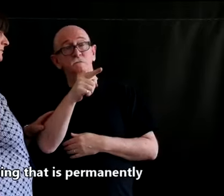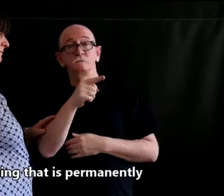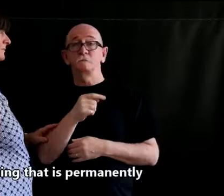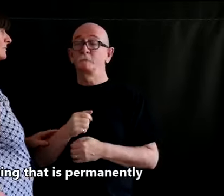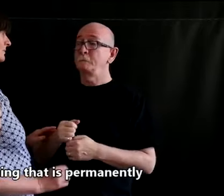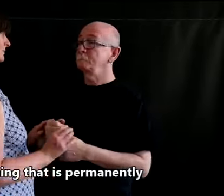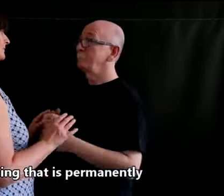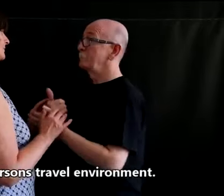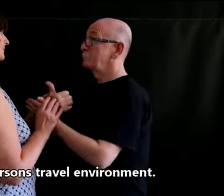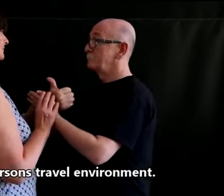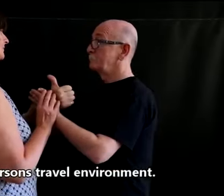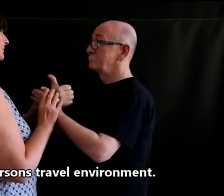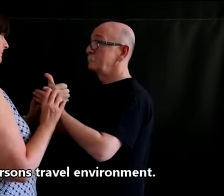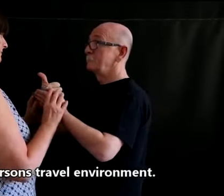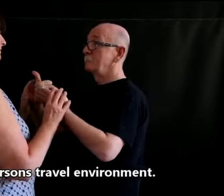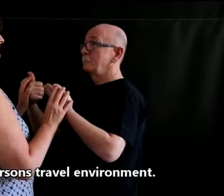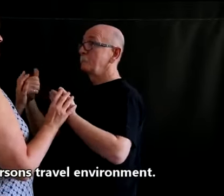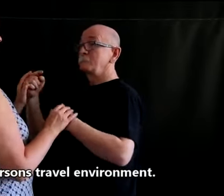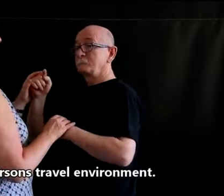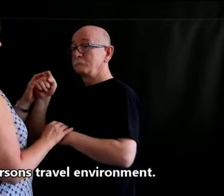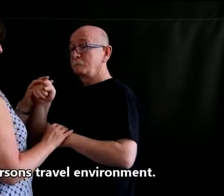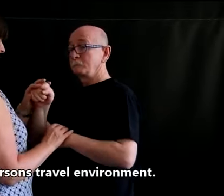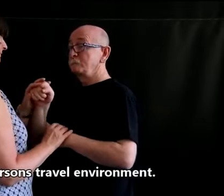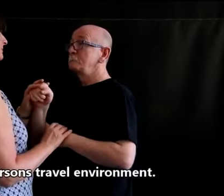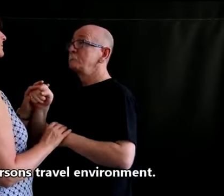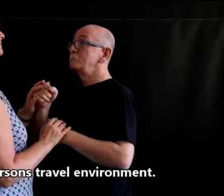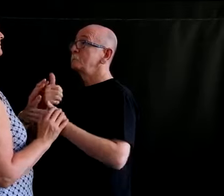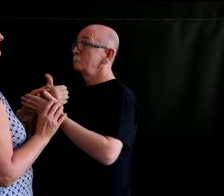that is permanently in the person's travel environment.